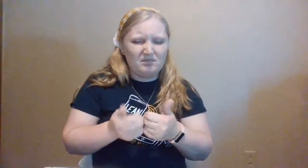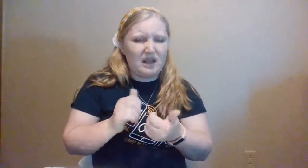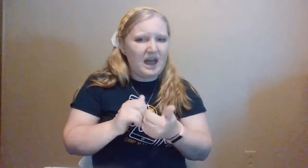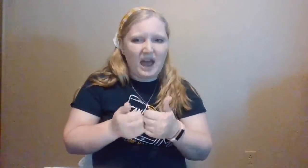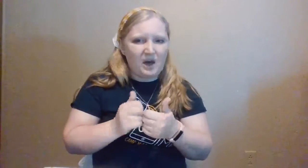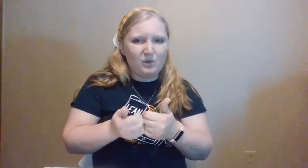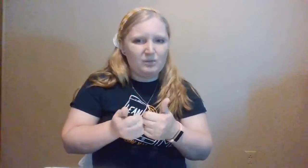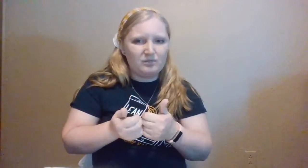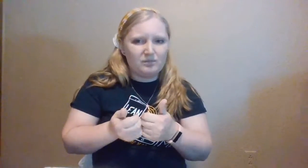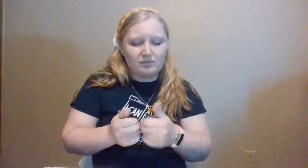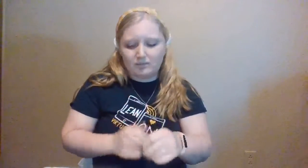How.